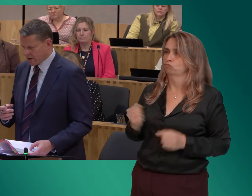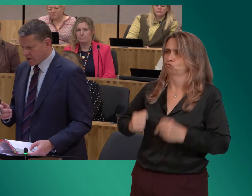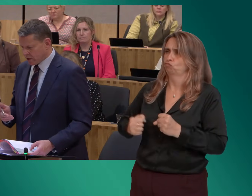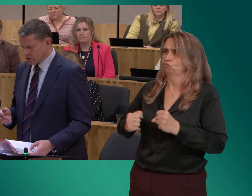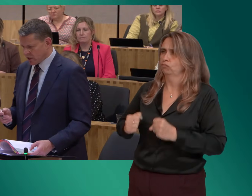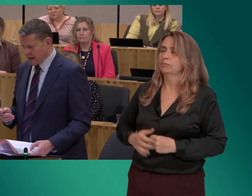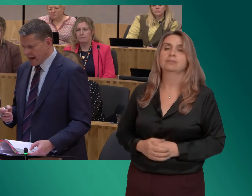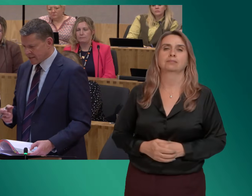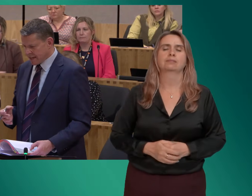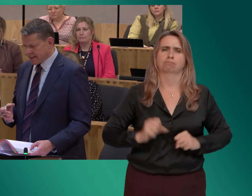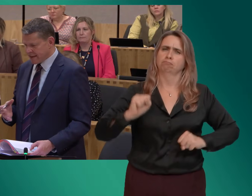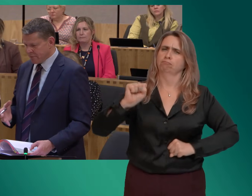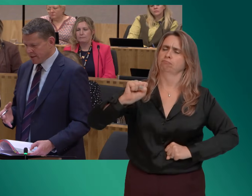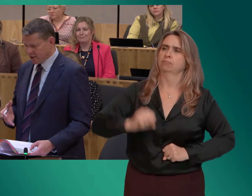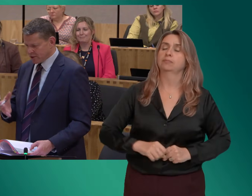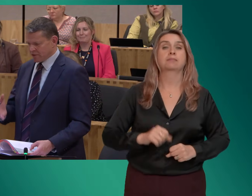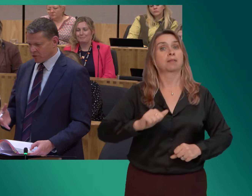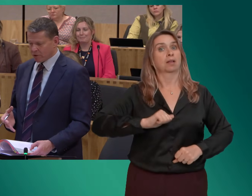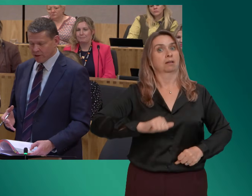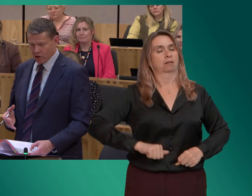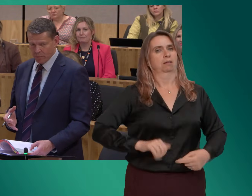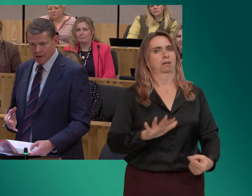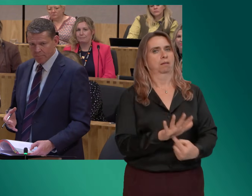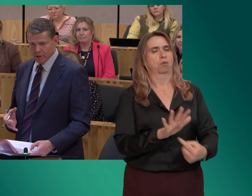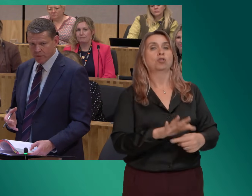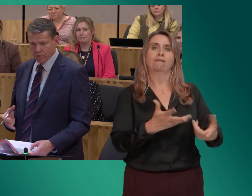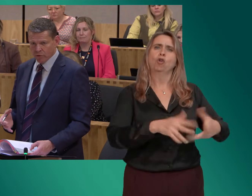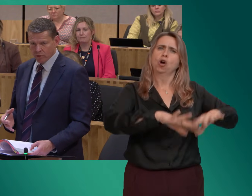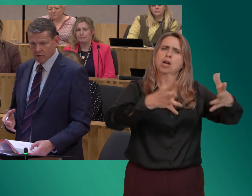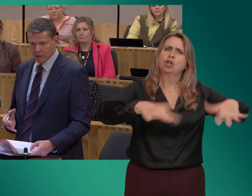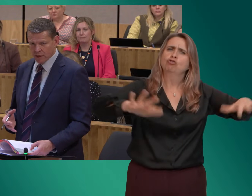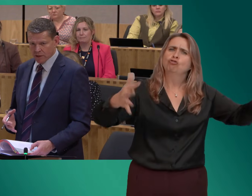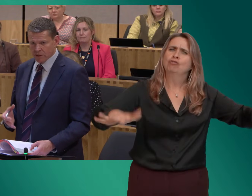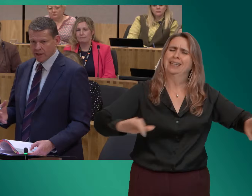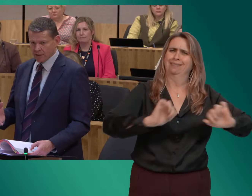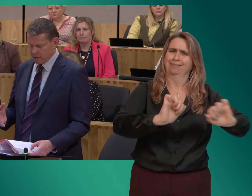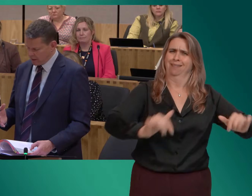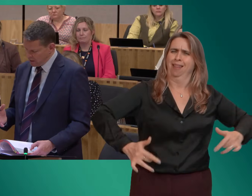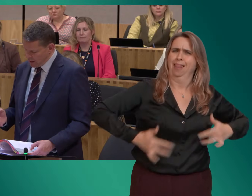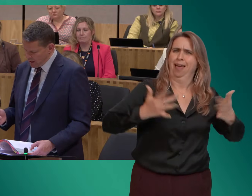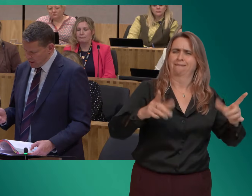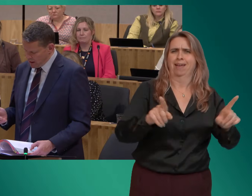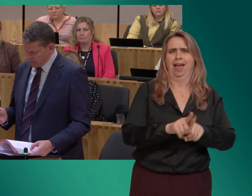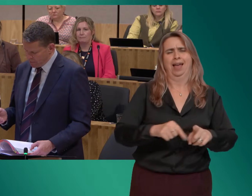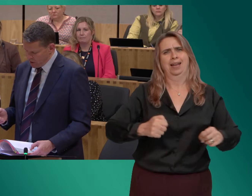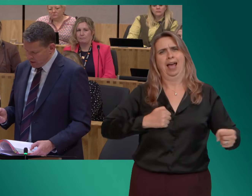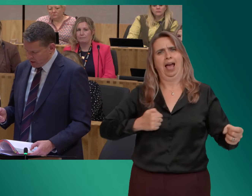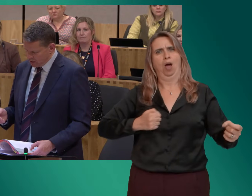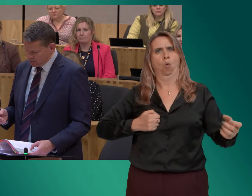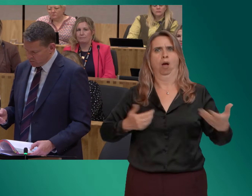support agriculture as a key pillar, not just of the rural economy, but of rural society.